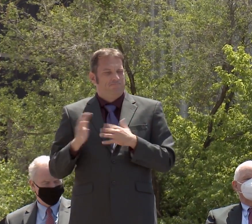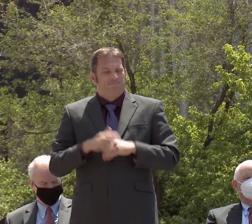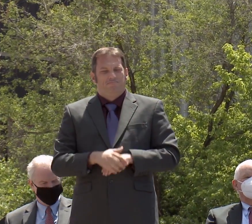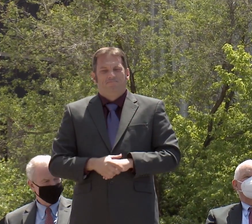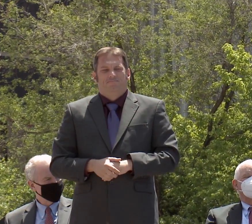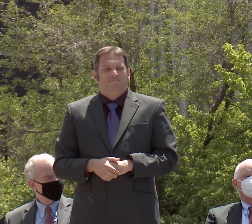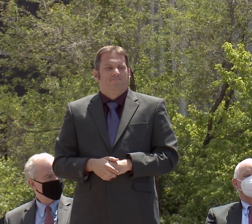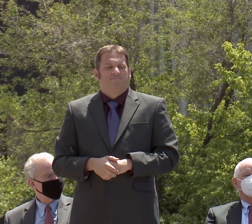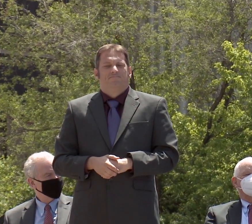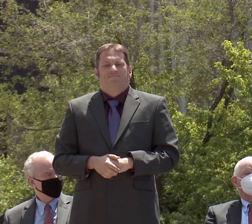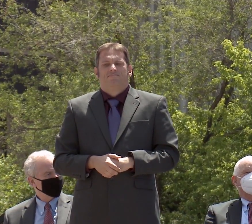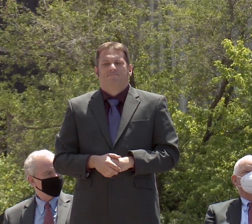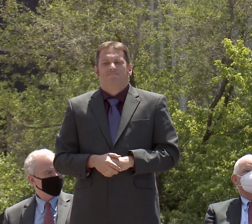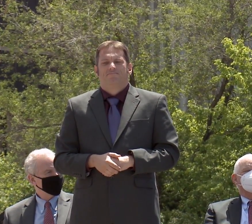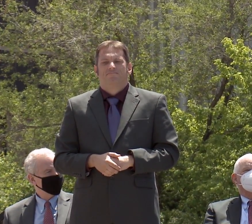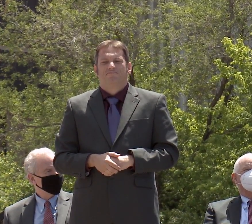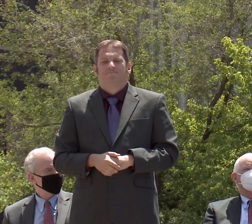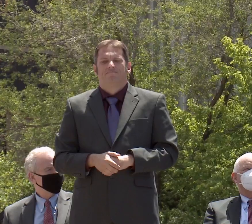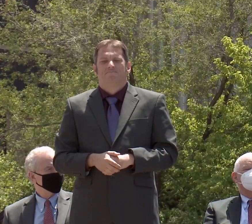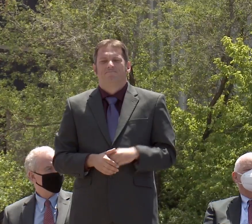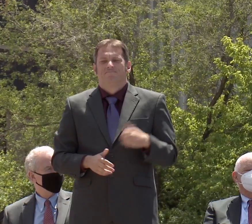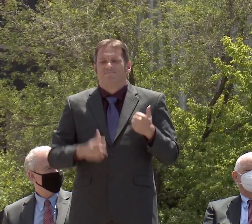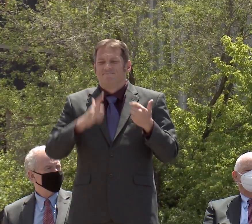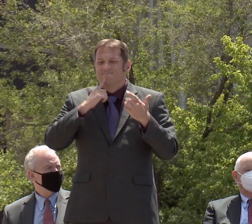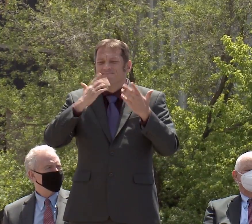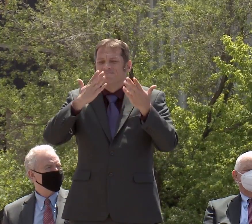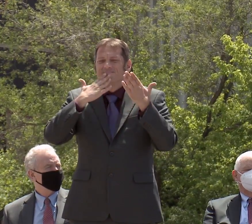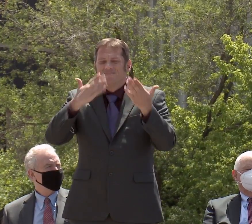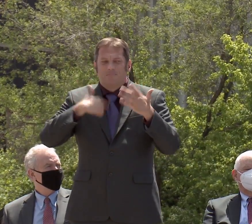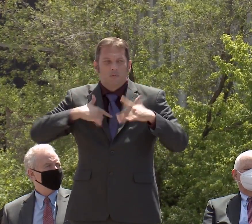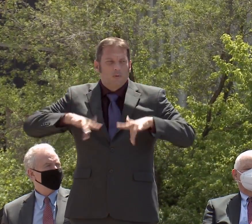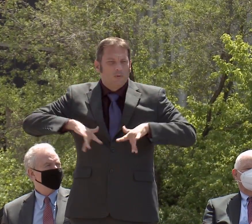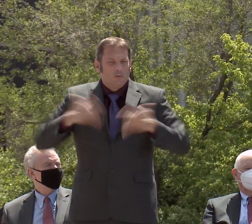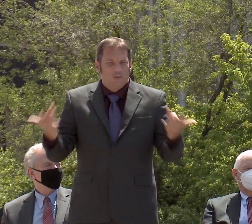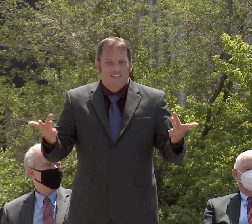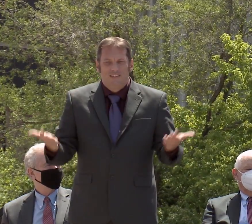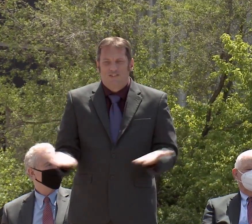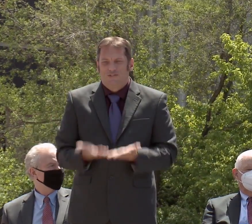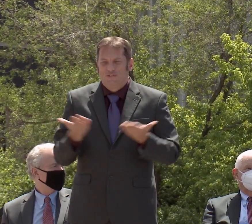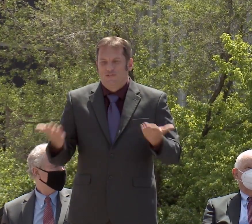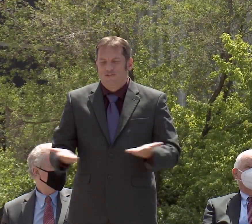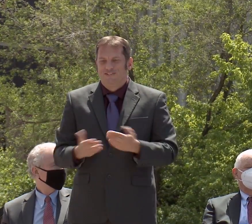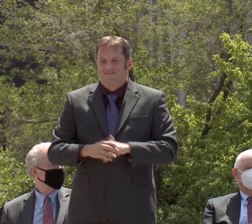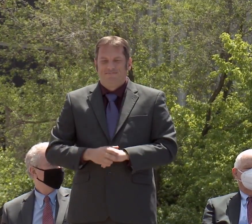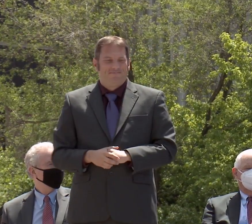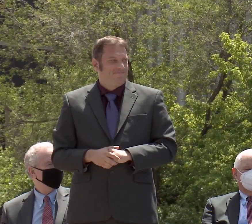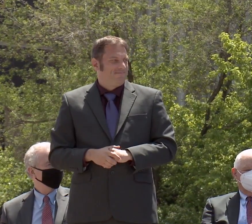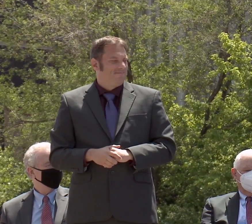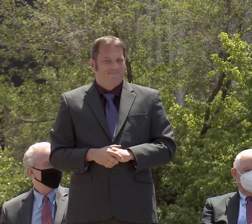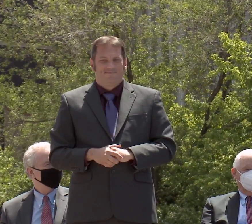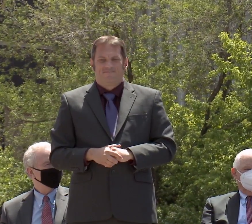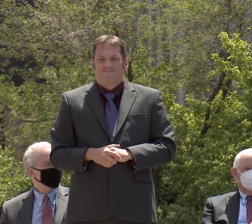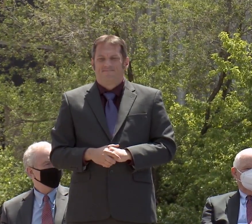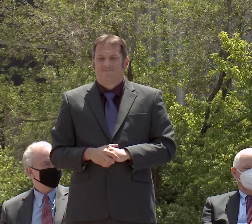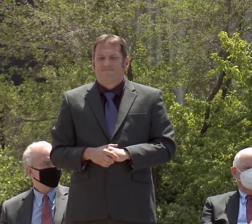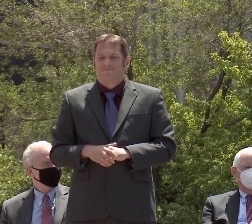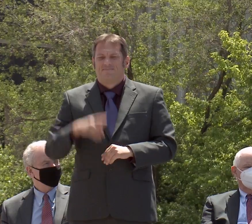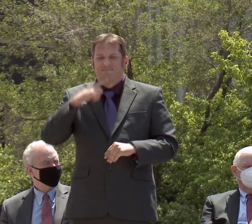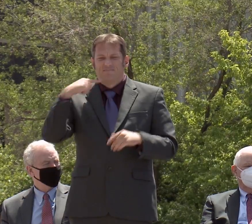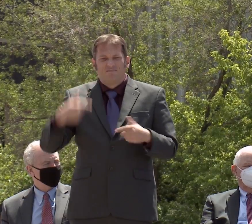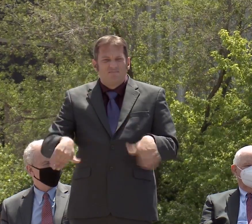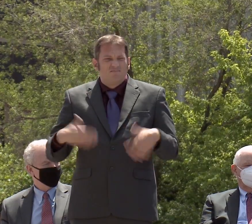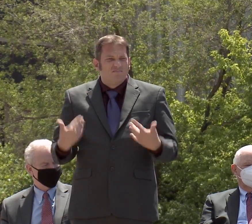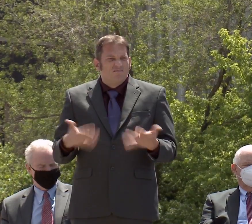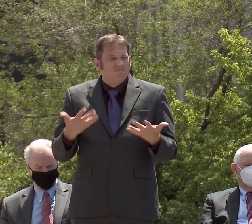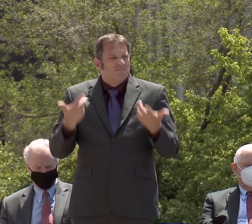Thank you. Boy, it's exciting to be here. This is a big deal, as the county executive said.